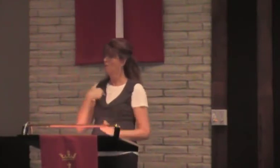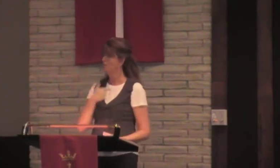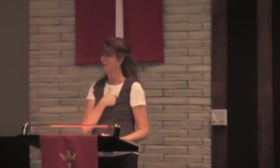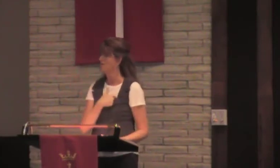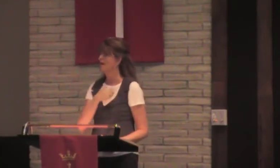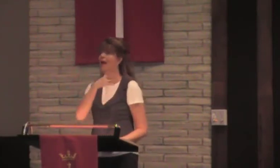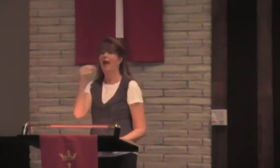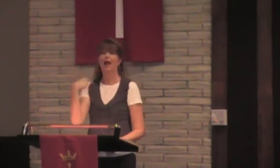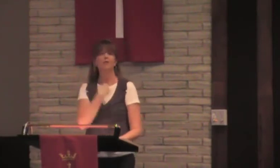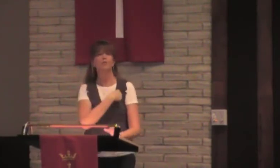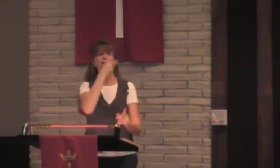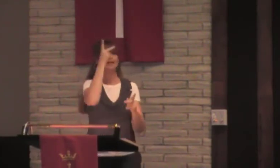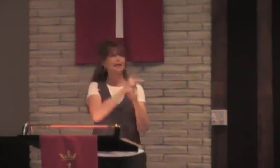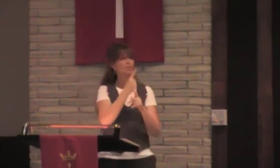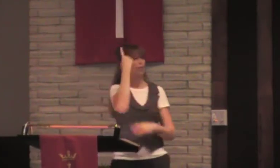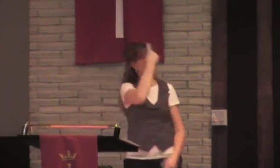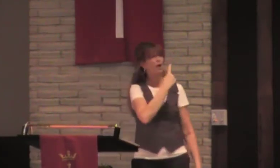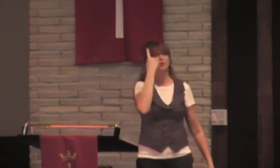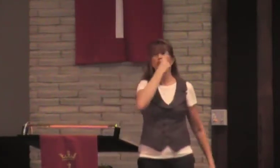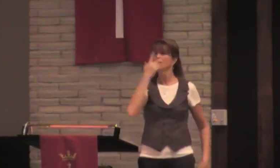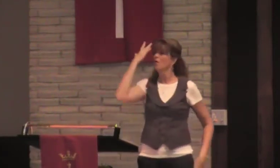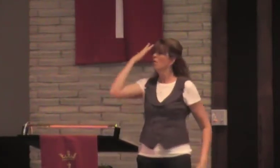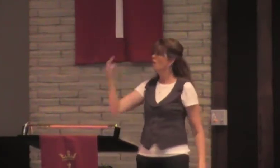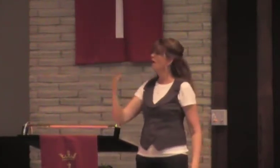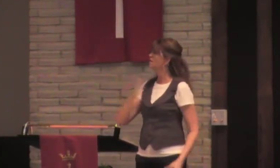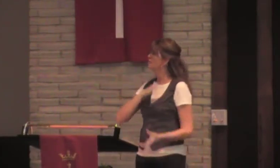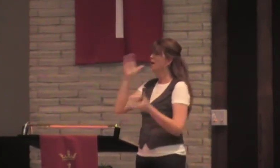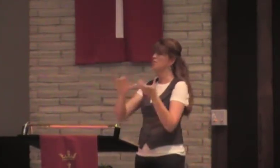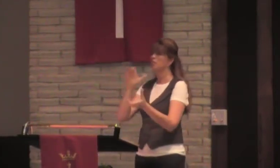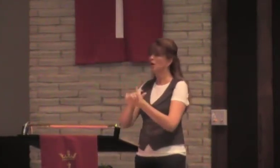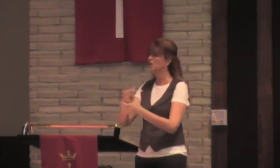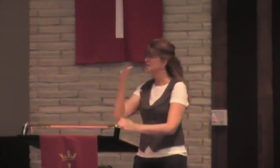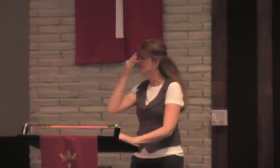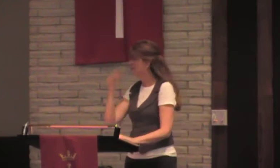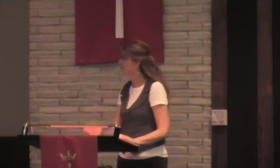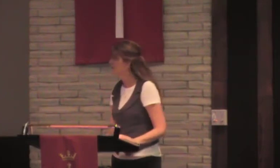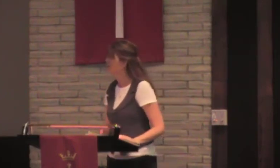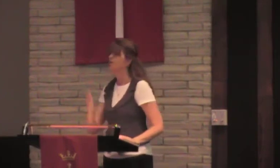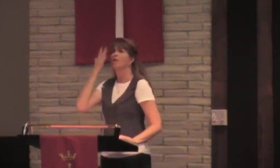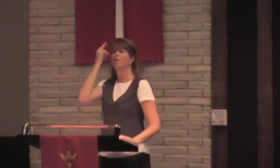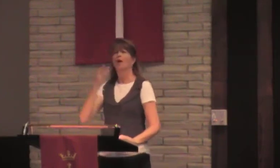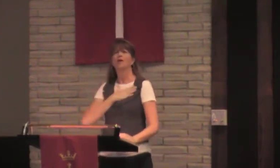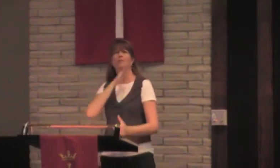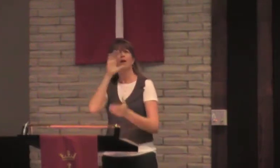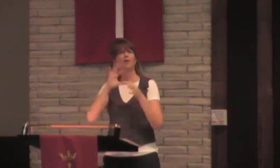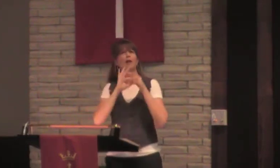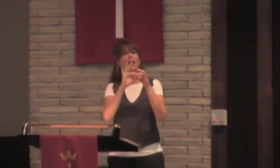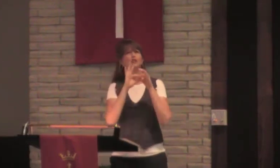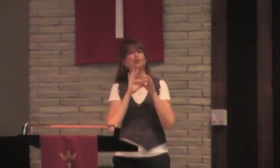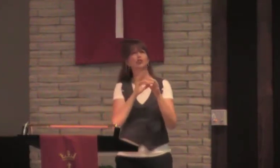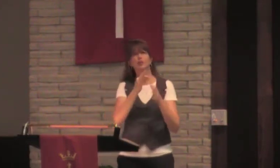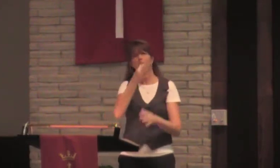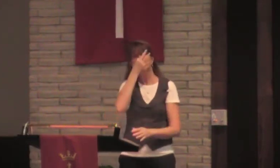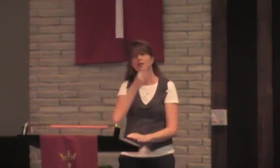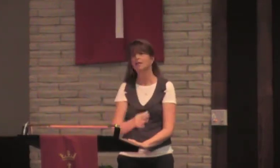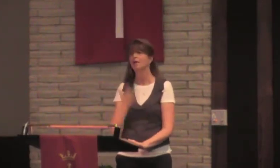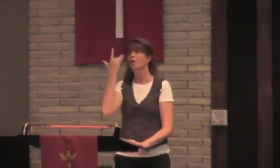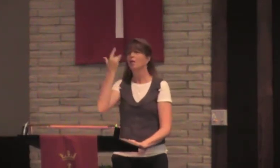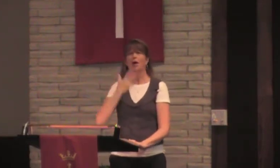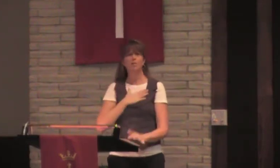just shut the door on Him and don't allow Him to help us. And we keep wondering, why is my marriage terrible? Why